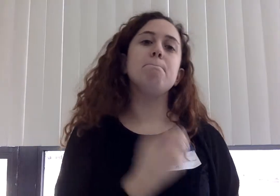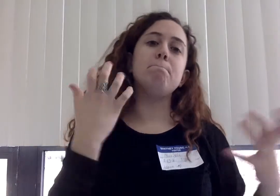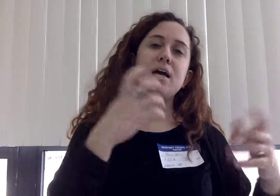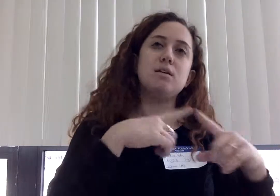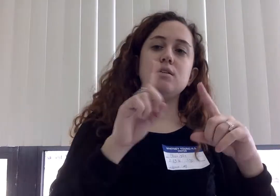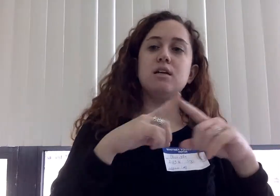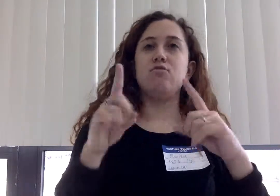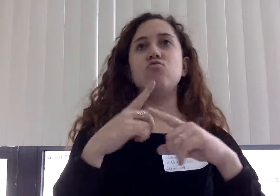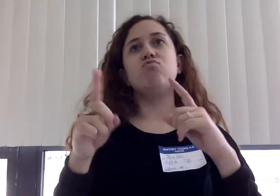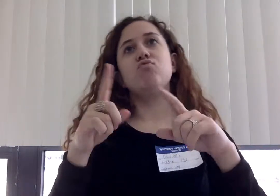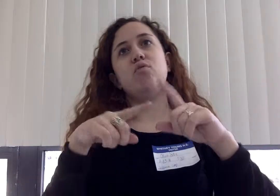this.